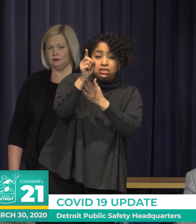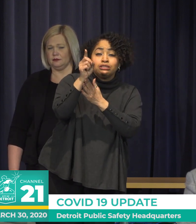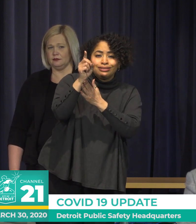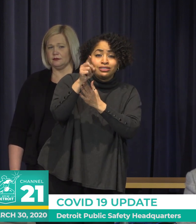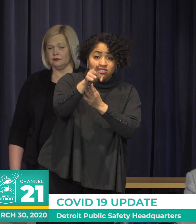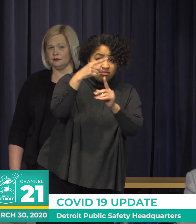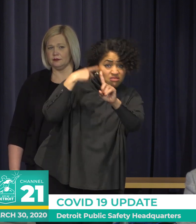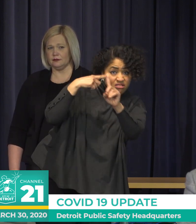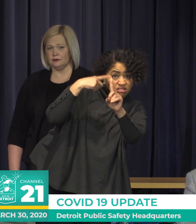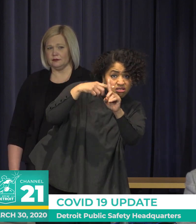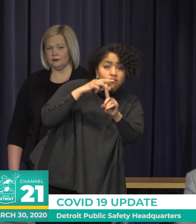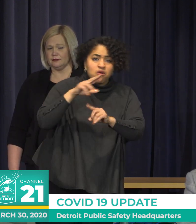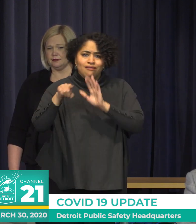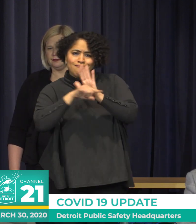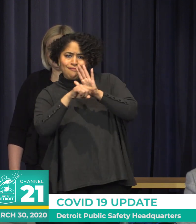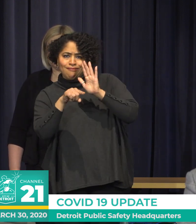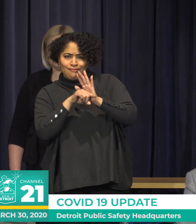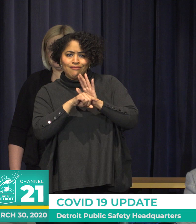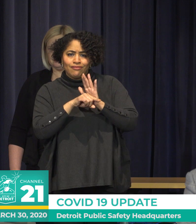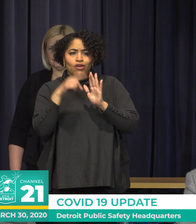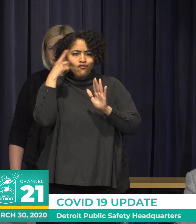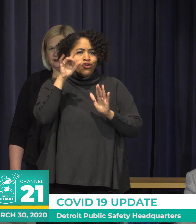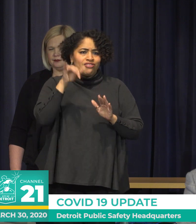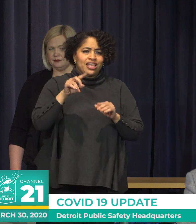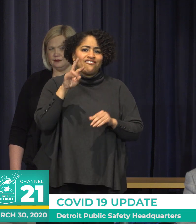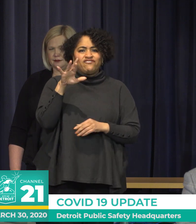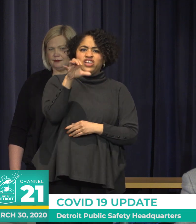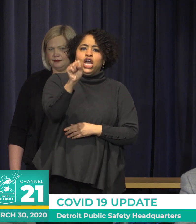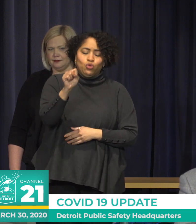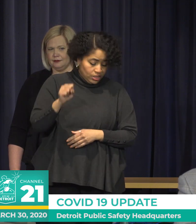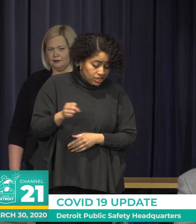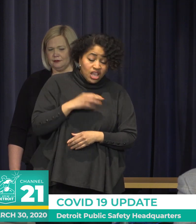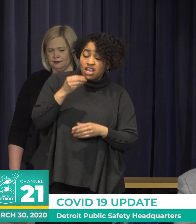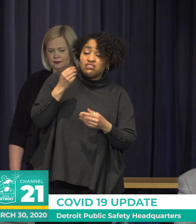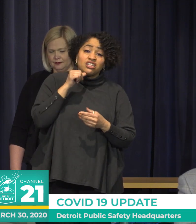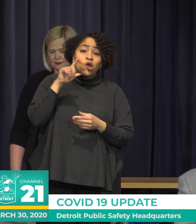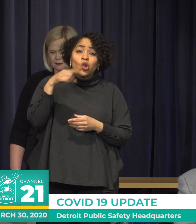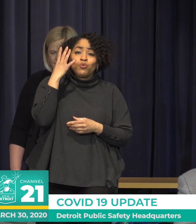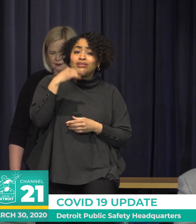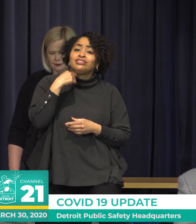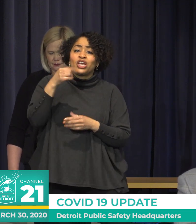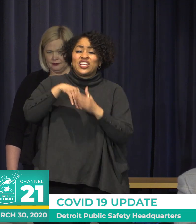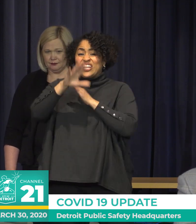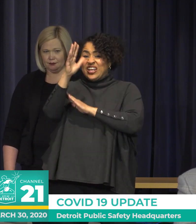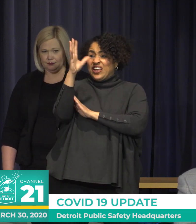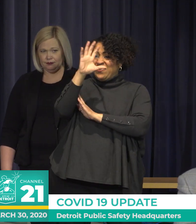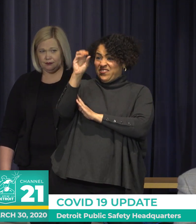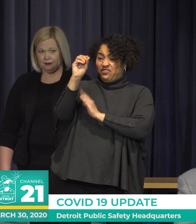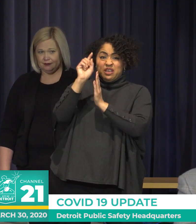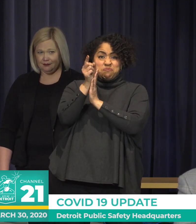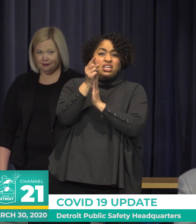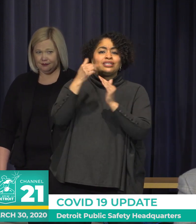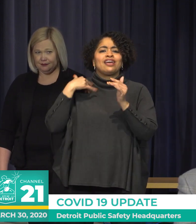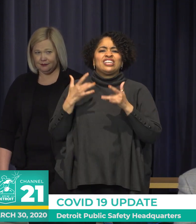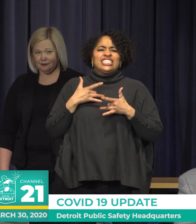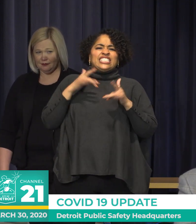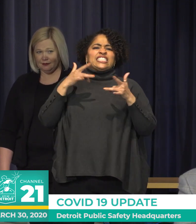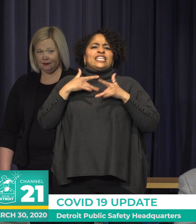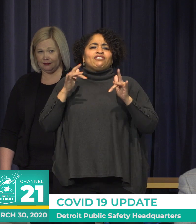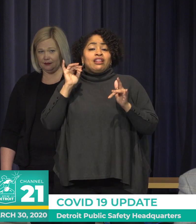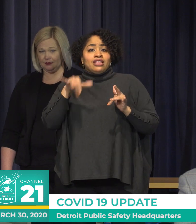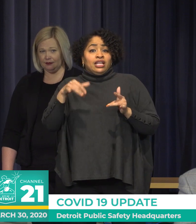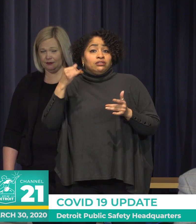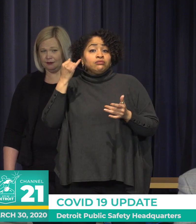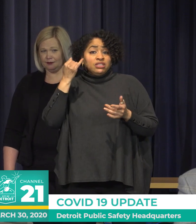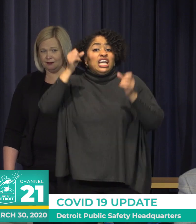whether you are positive or negative for the coronavirus. And not only will it tell you in 15 minutes, it has a sensitivity